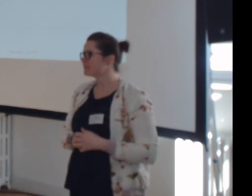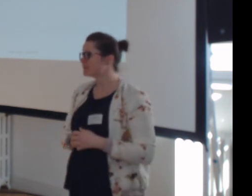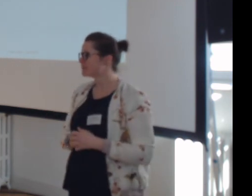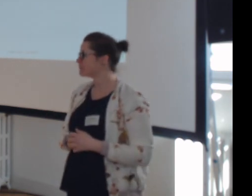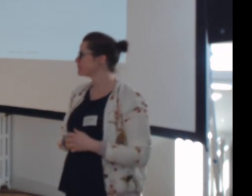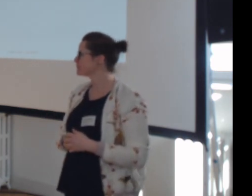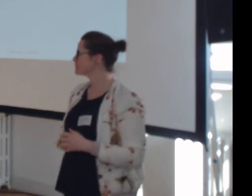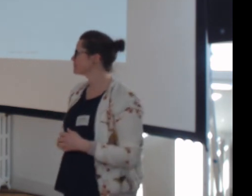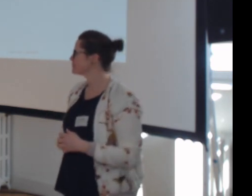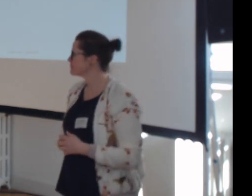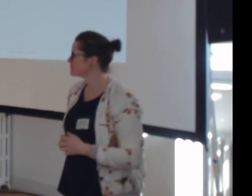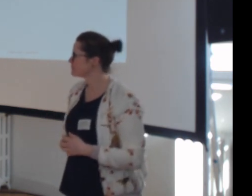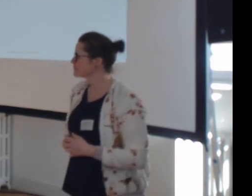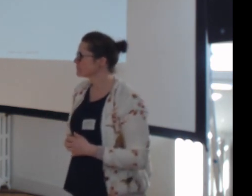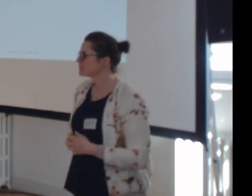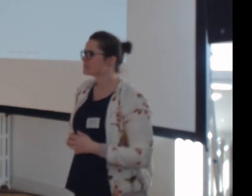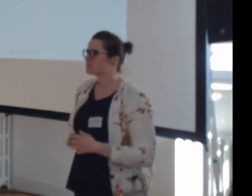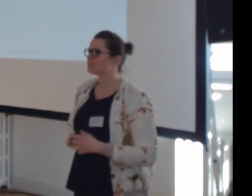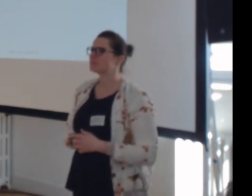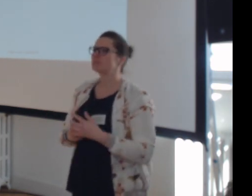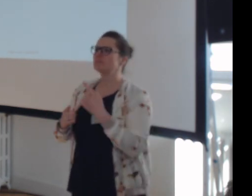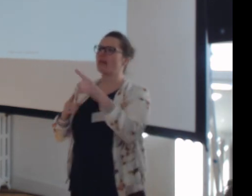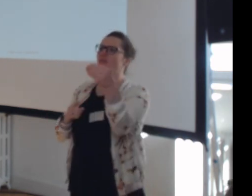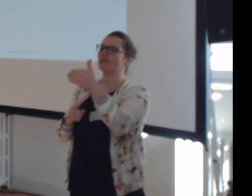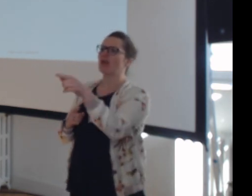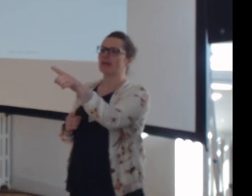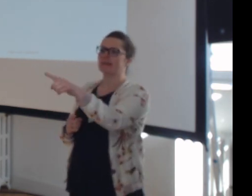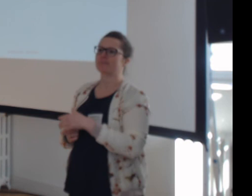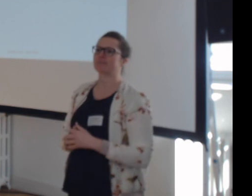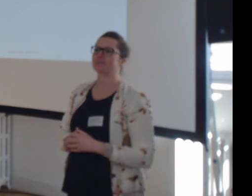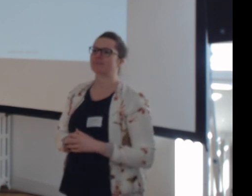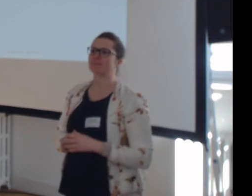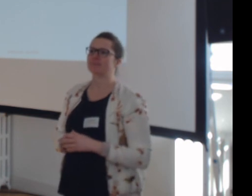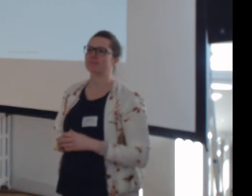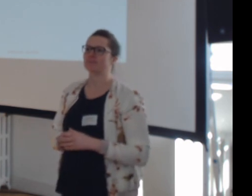you. And another question for you.